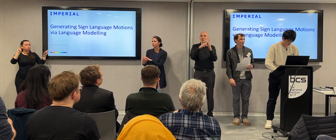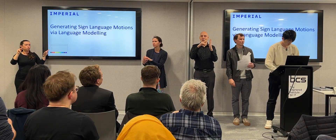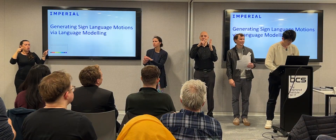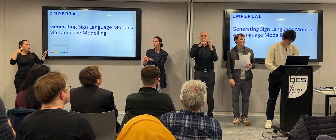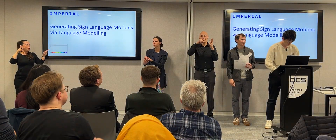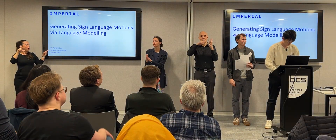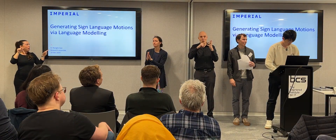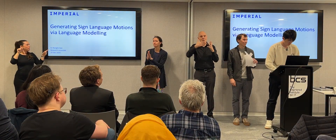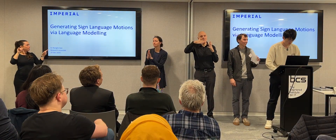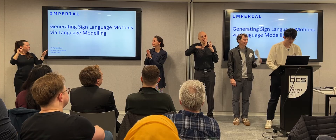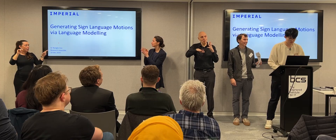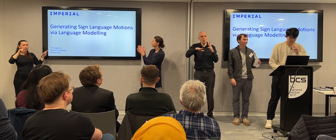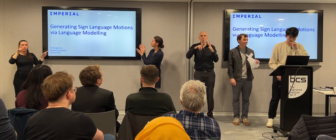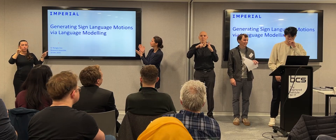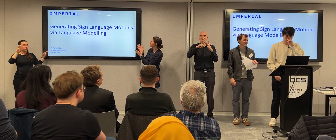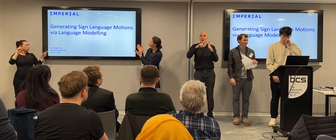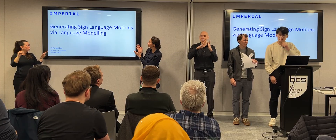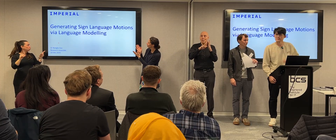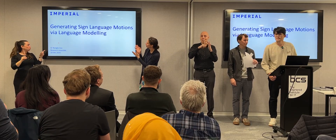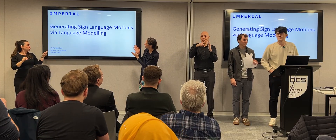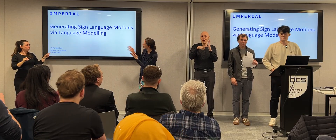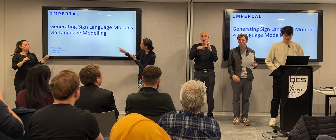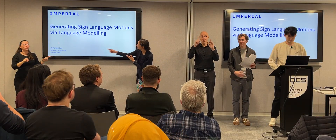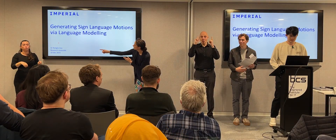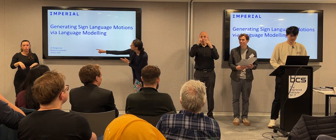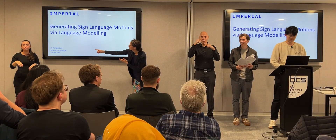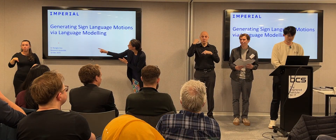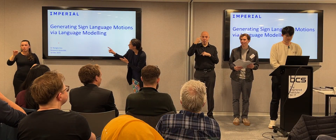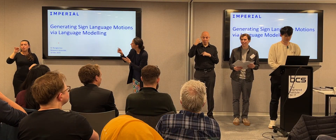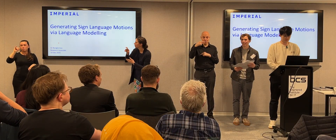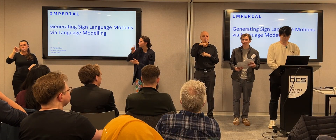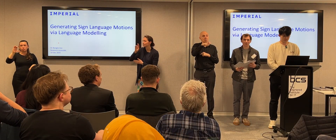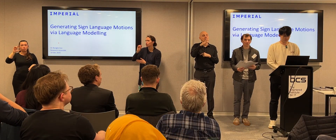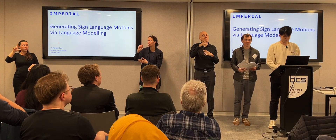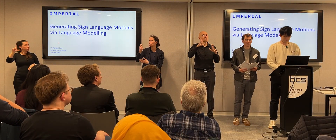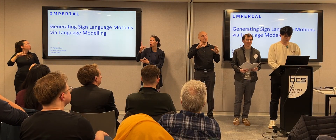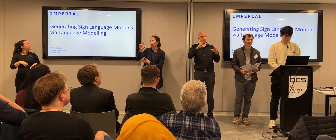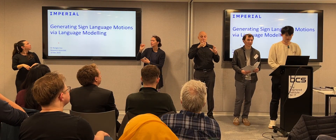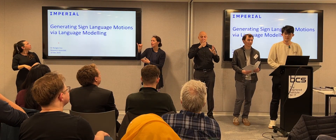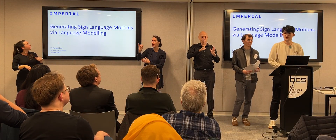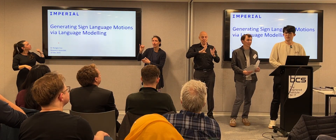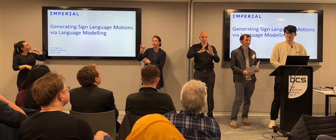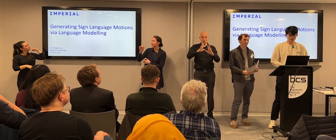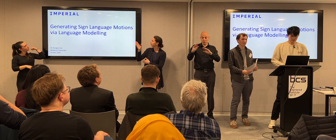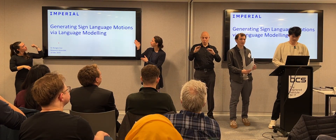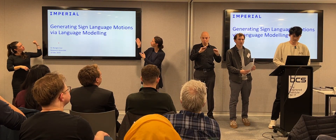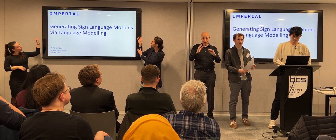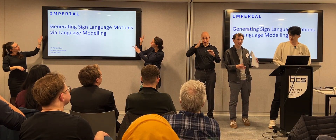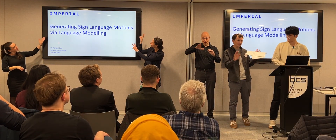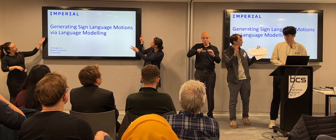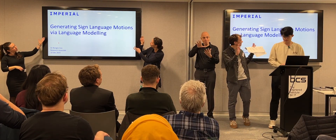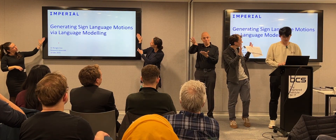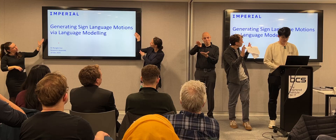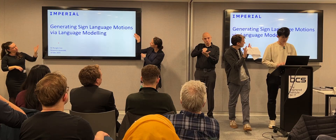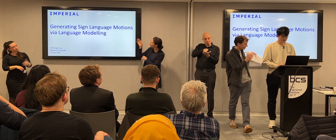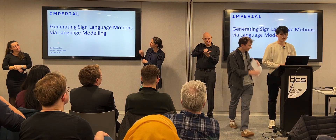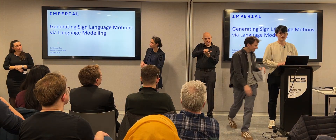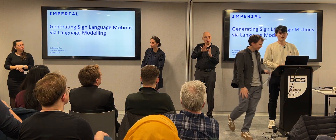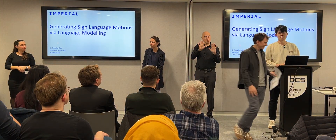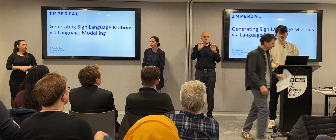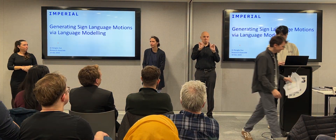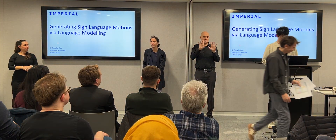He will be presenting on generating sign language motions via language modeling. So let's give him a quick welcome. Thank you.